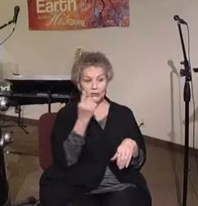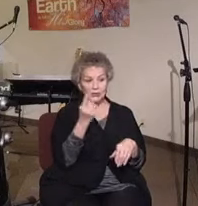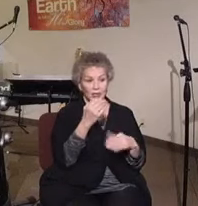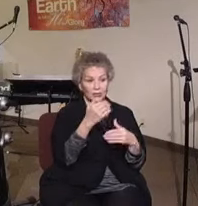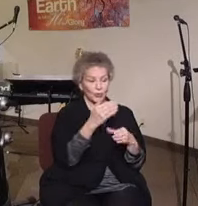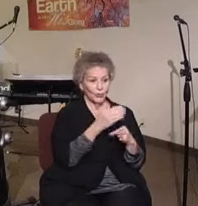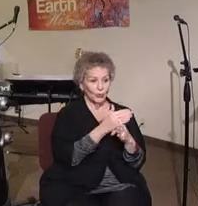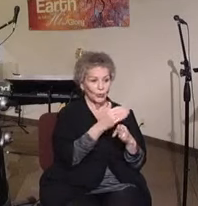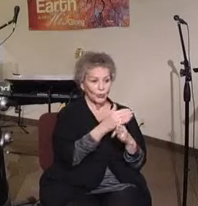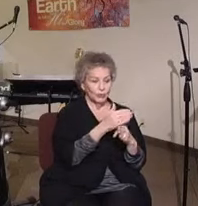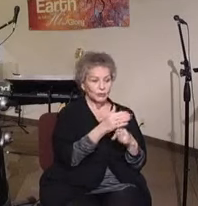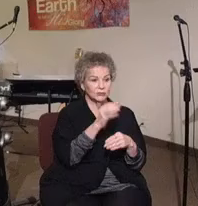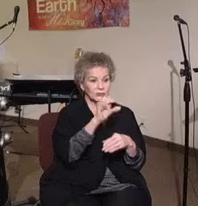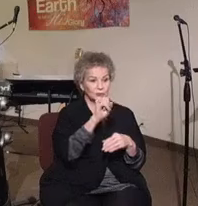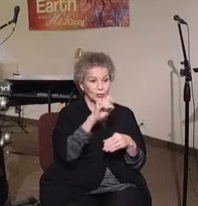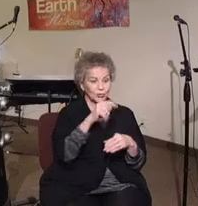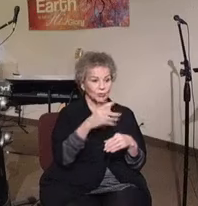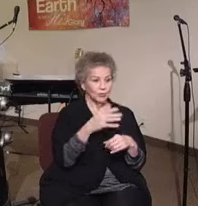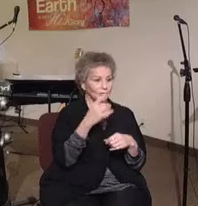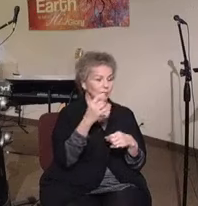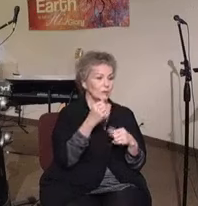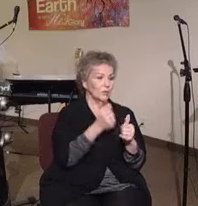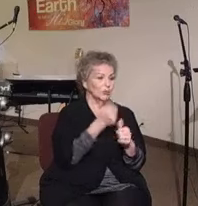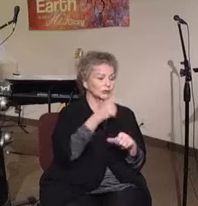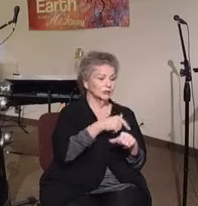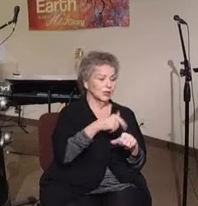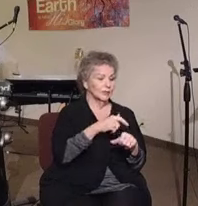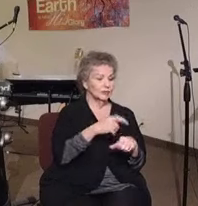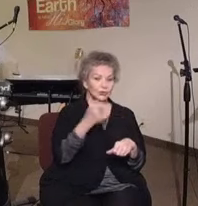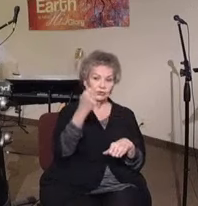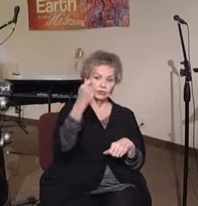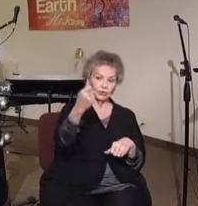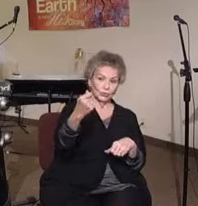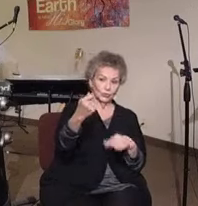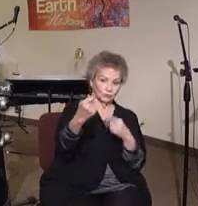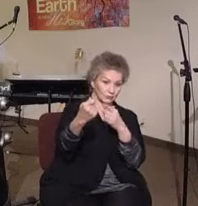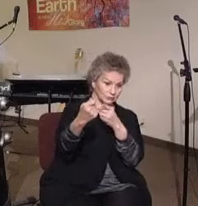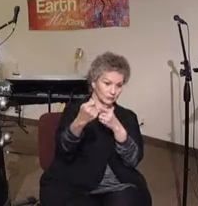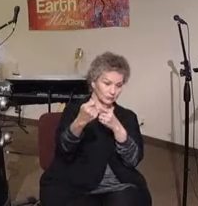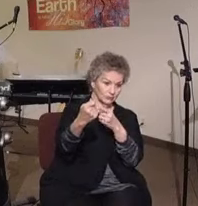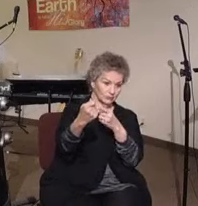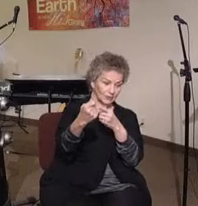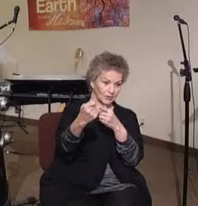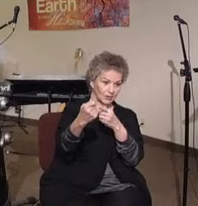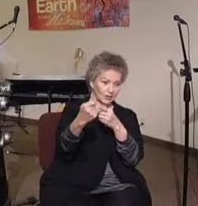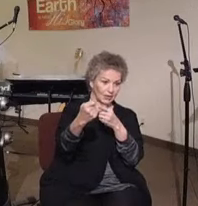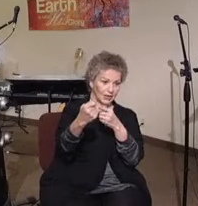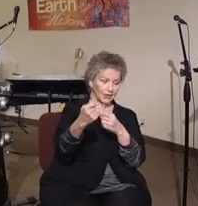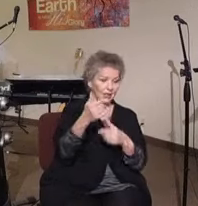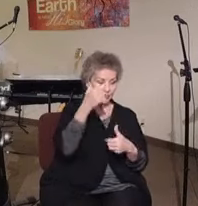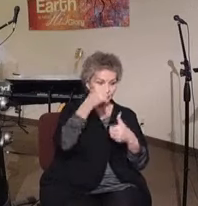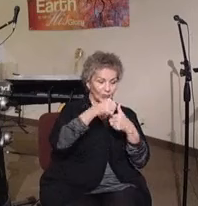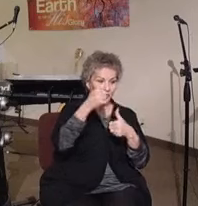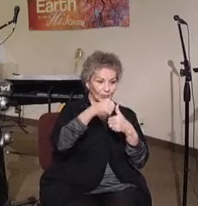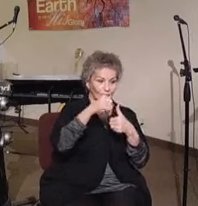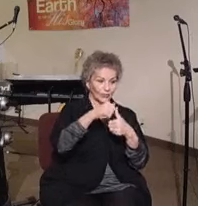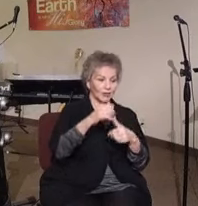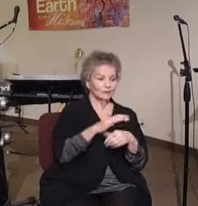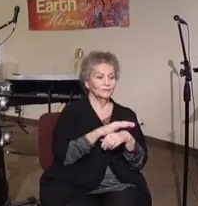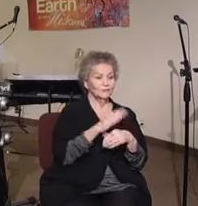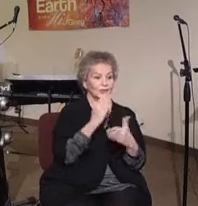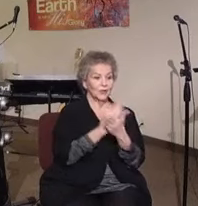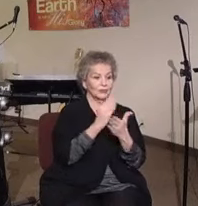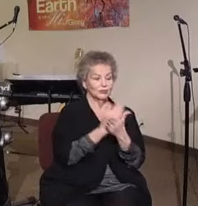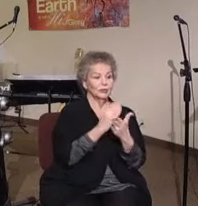had to do was show that thing after they had been whooped a time or two. I don't know about y'all. My backside hurt several times when I was growing up,